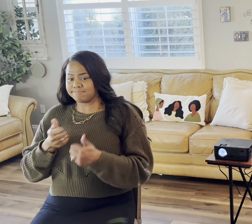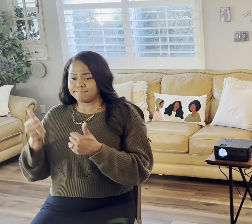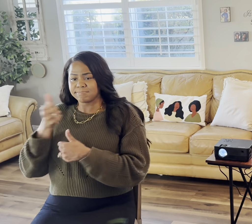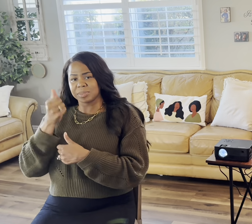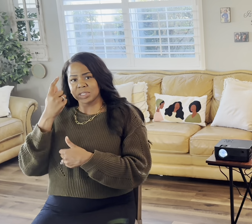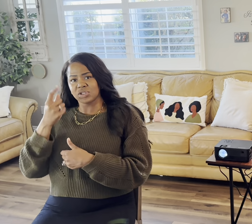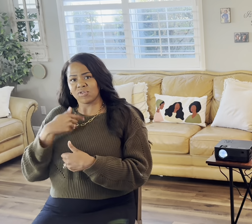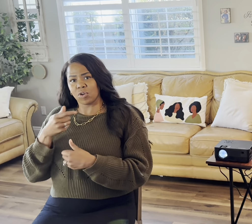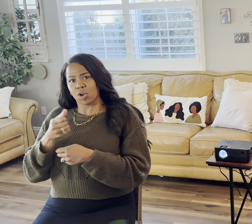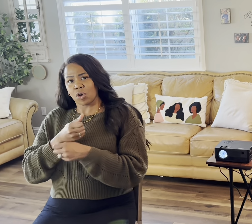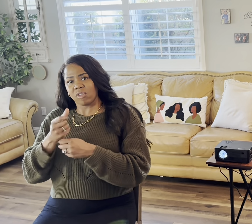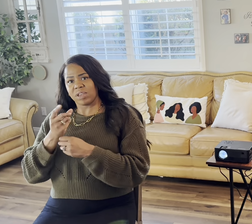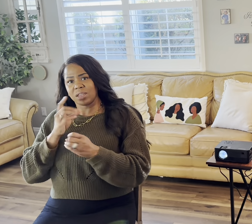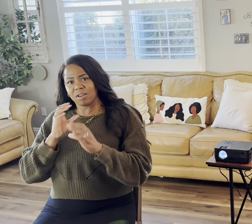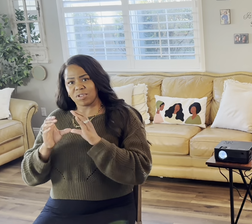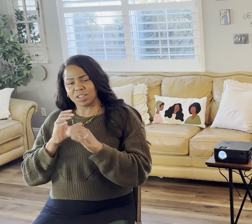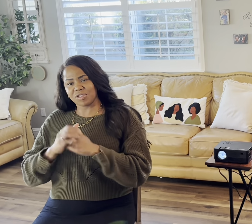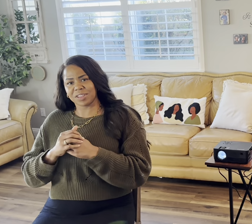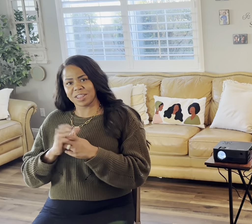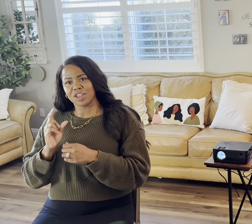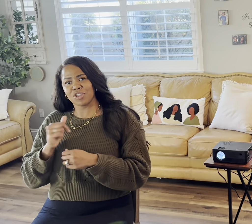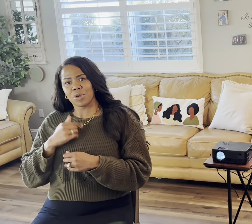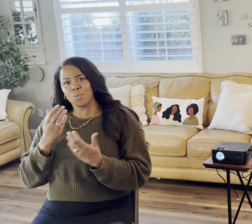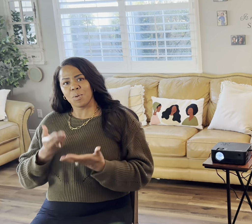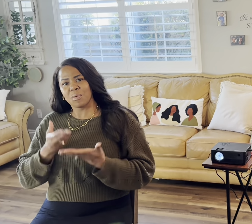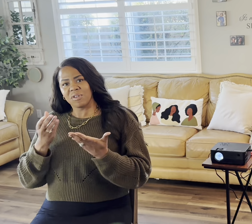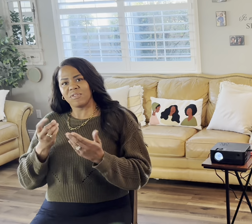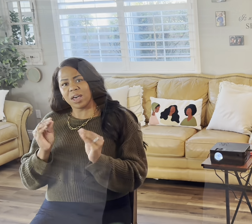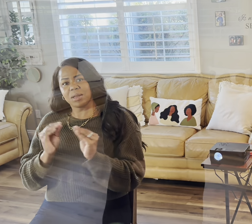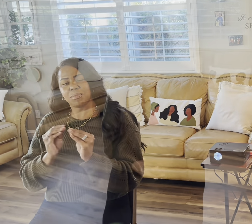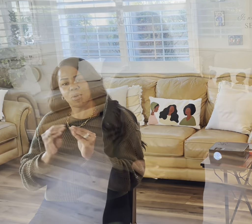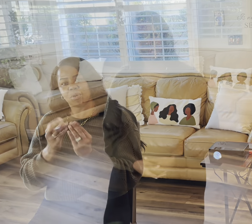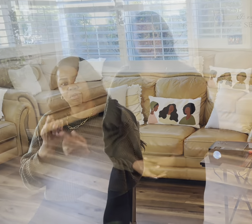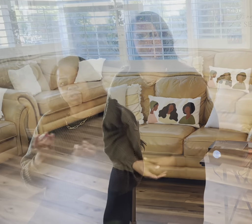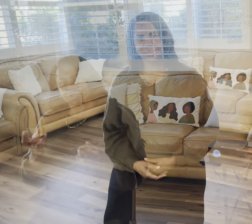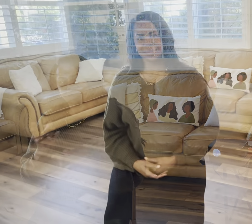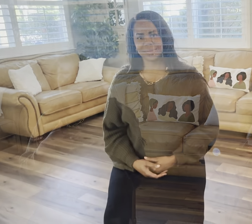with additional resources. And thank you.